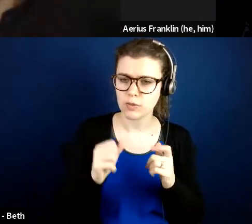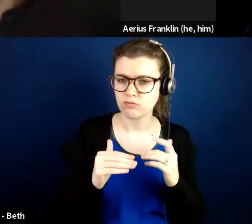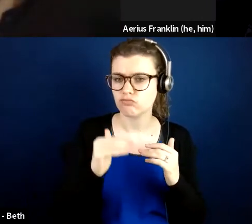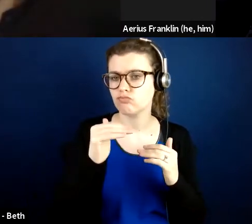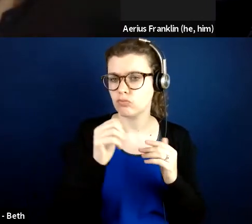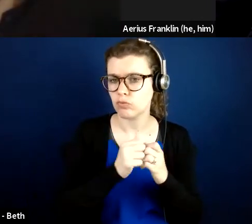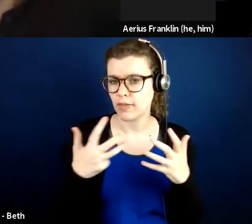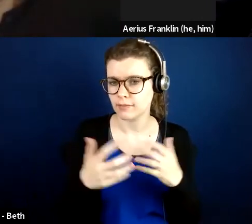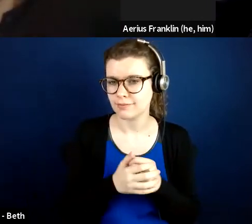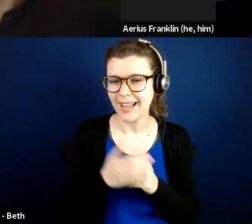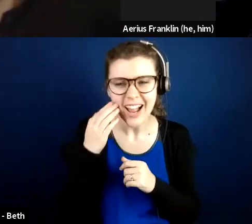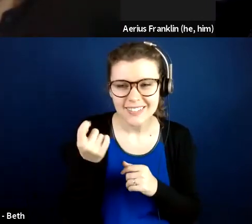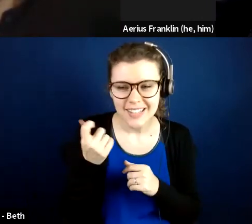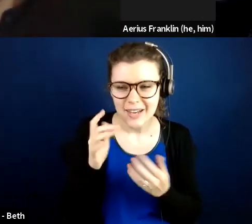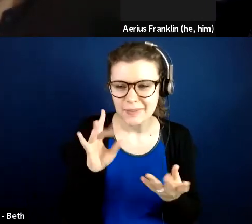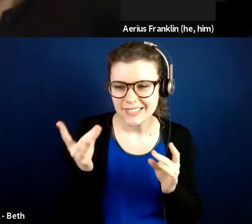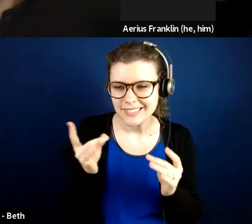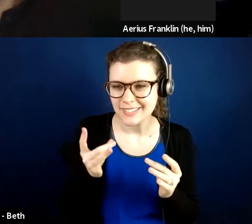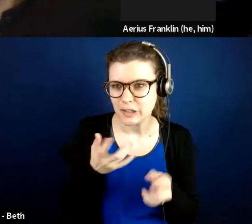That's pretty tricky, I know.